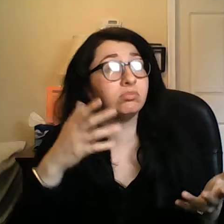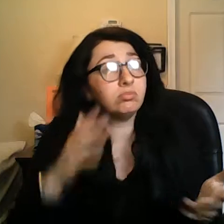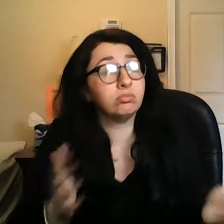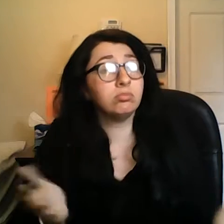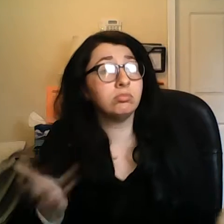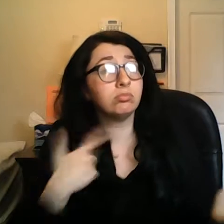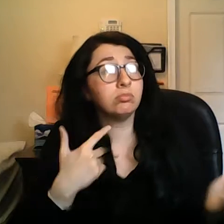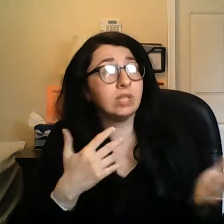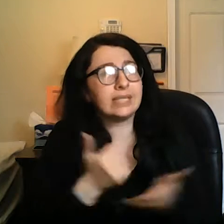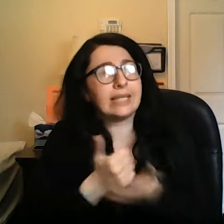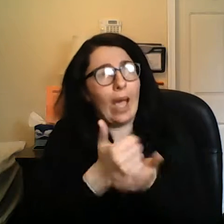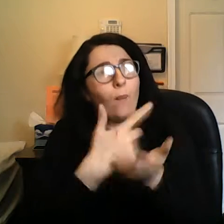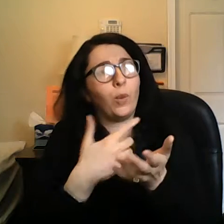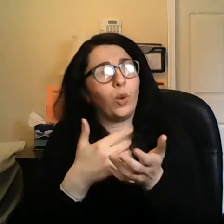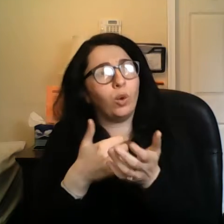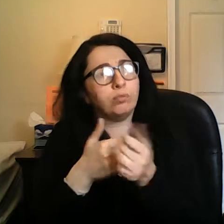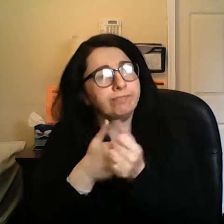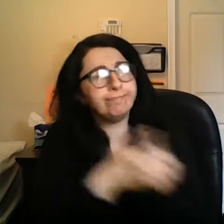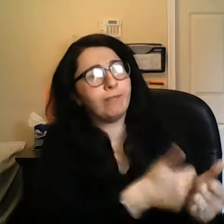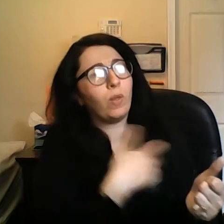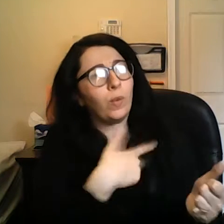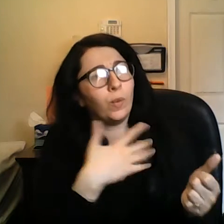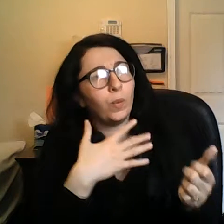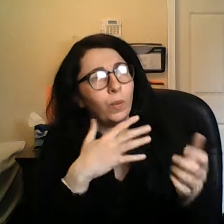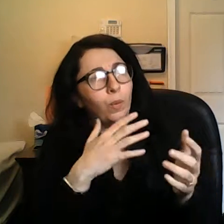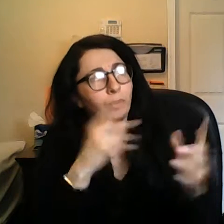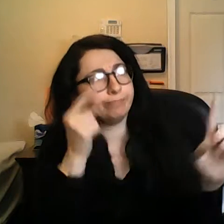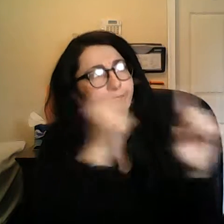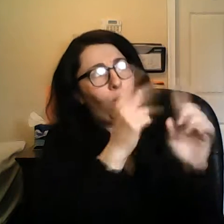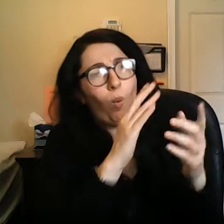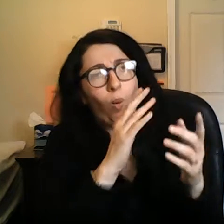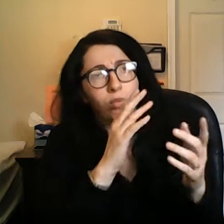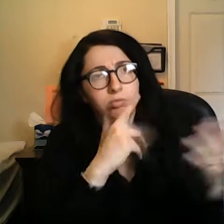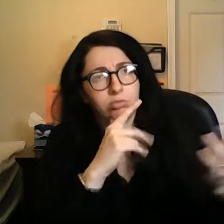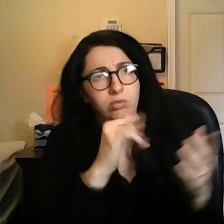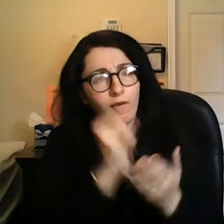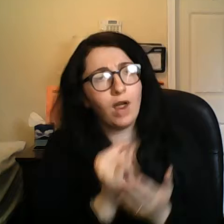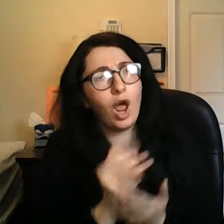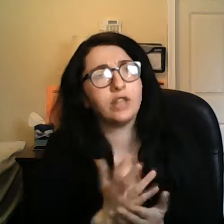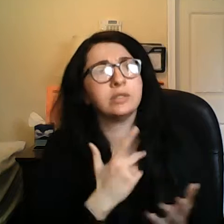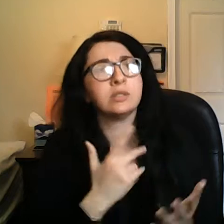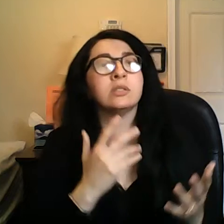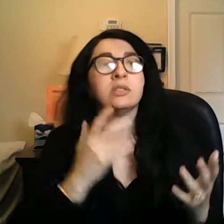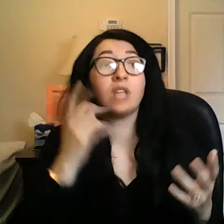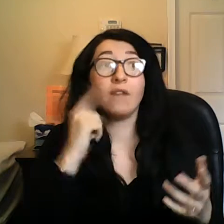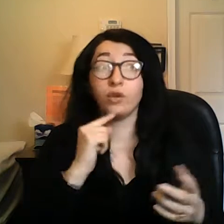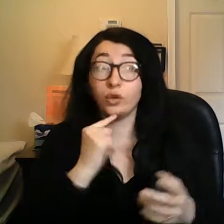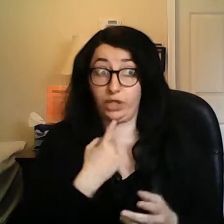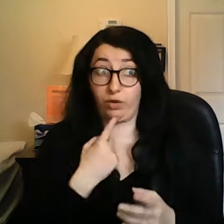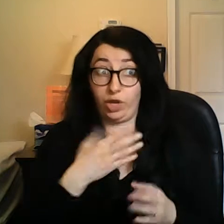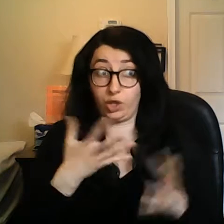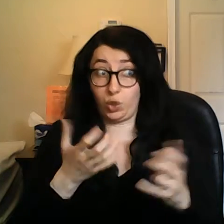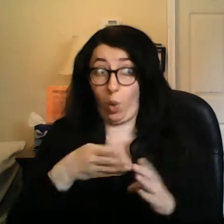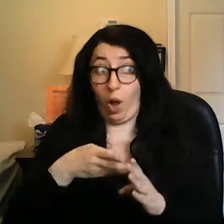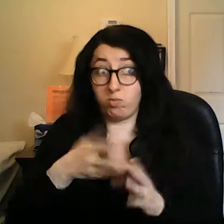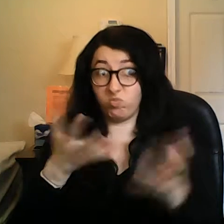keep yourself on track as a self-taught artist. If you're serious about pursuing art as a profession, or if you're doing art as a